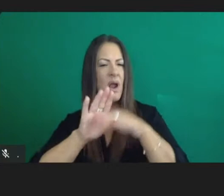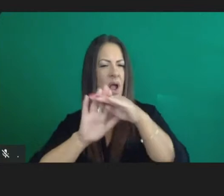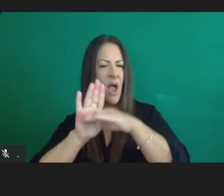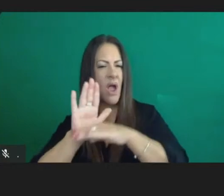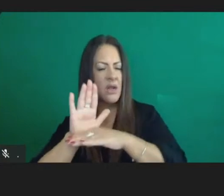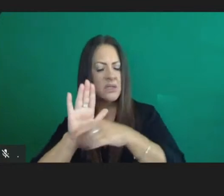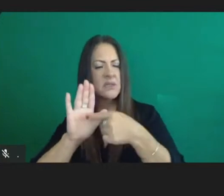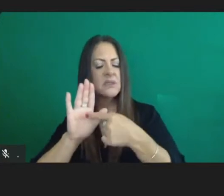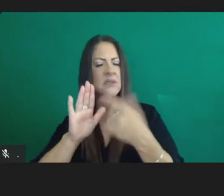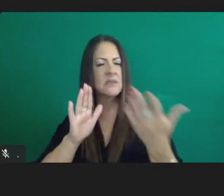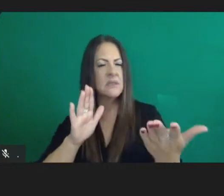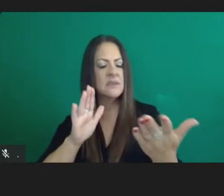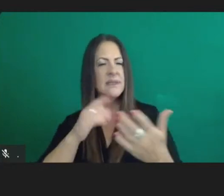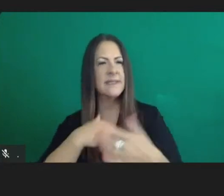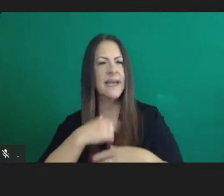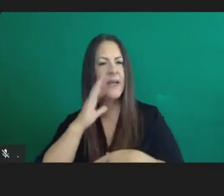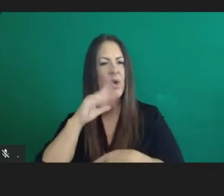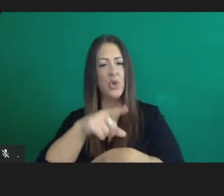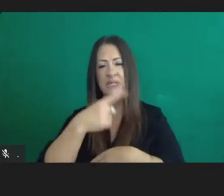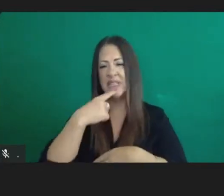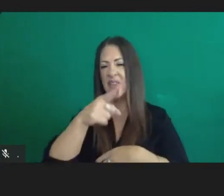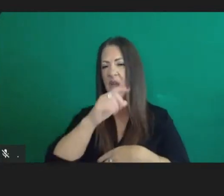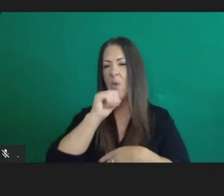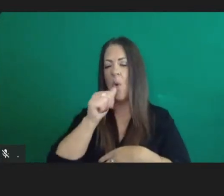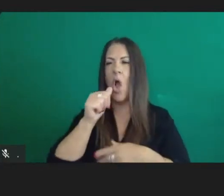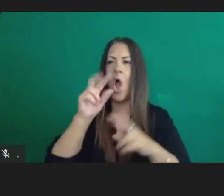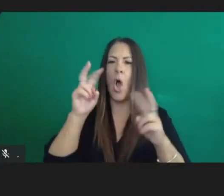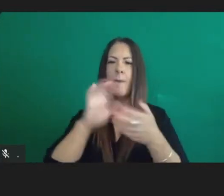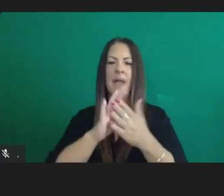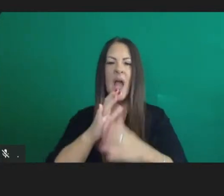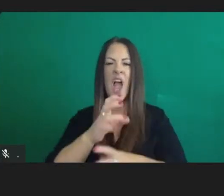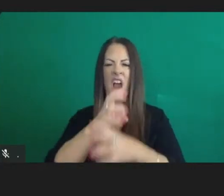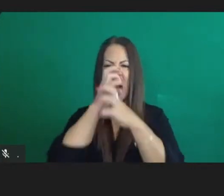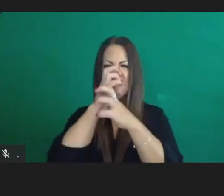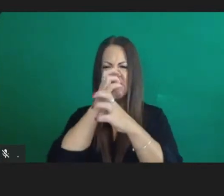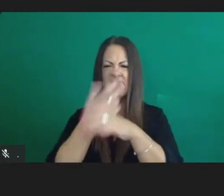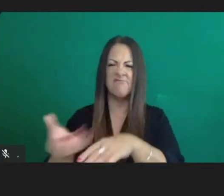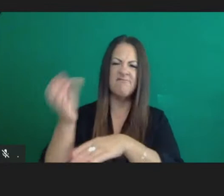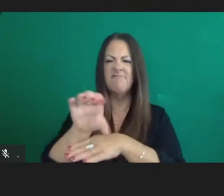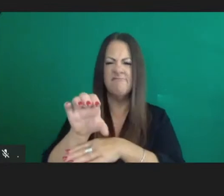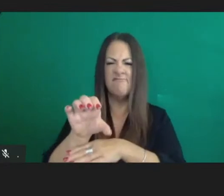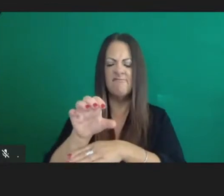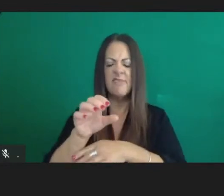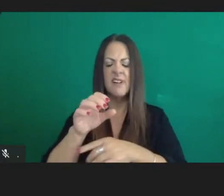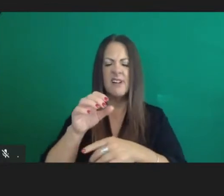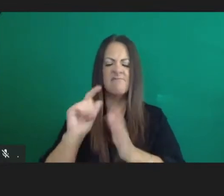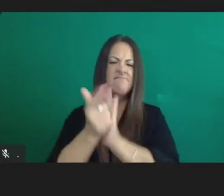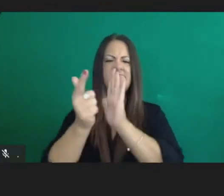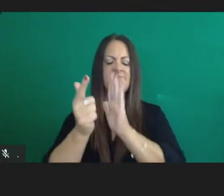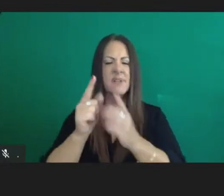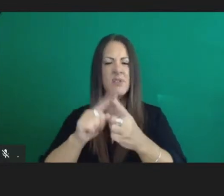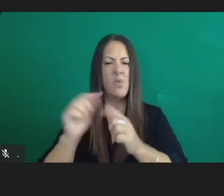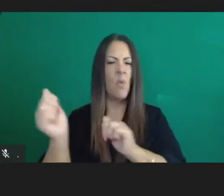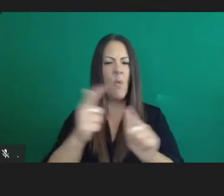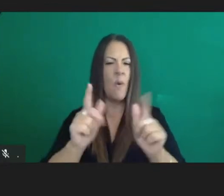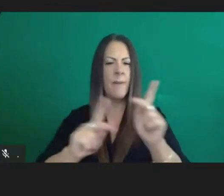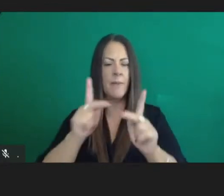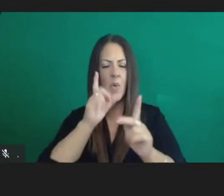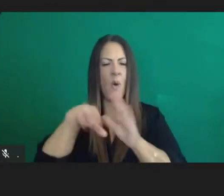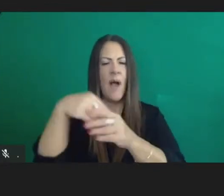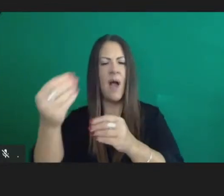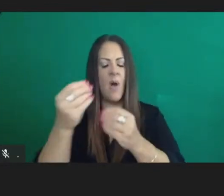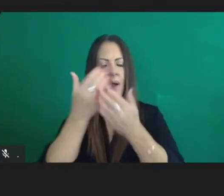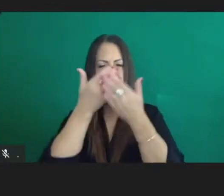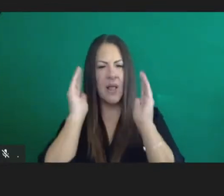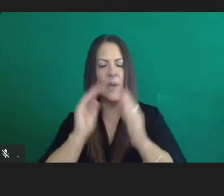be any enforcement on trick-or-treaters, but what about businesses? I know in years past, different, business